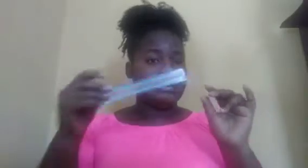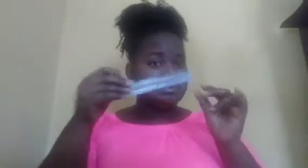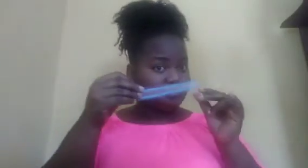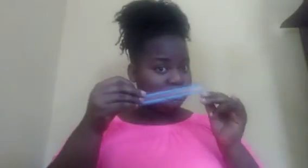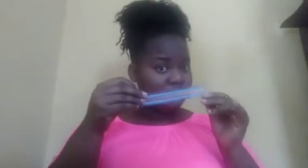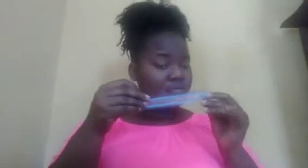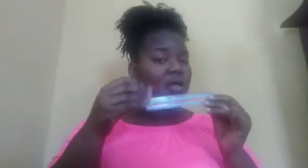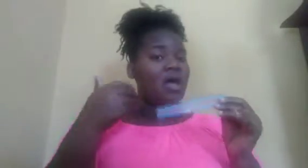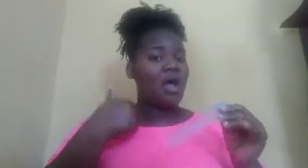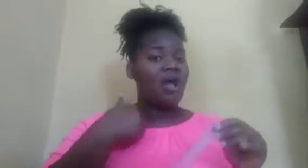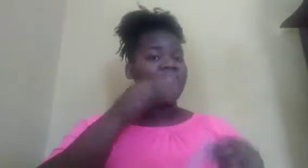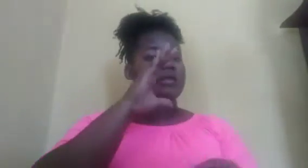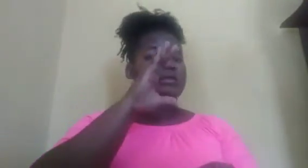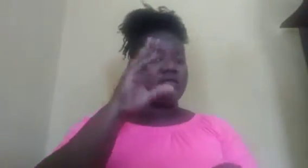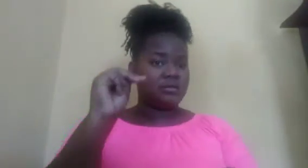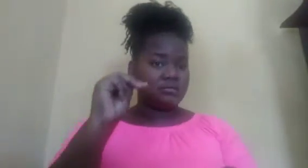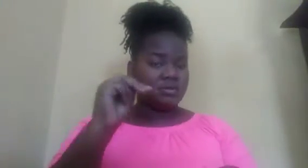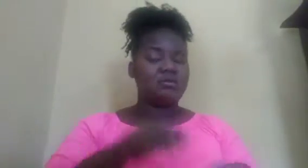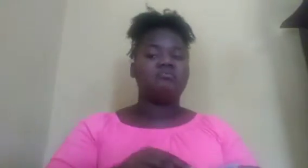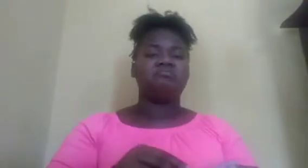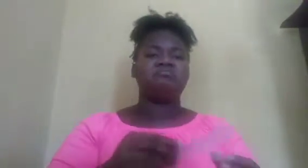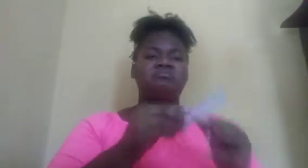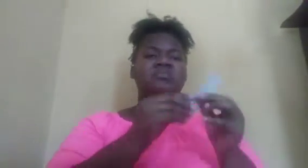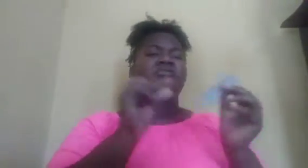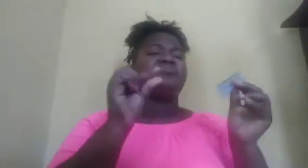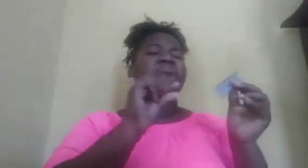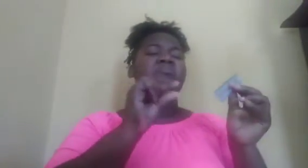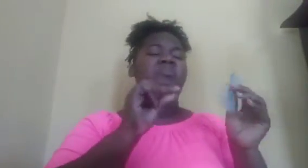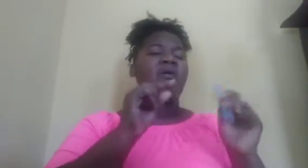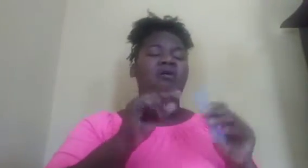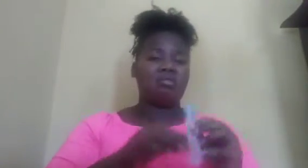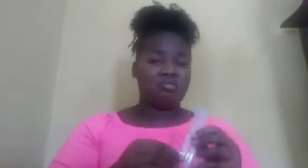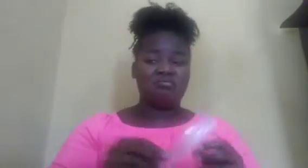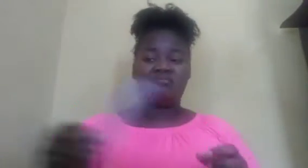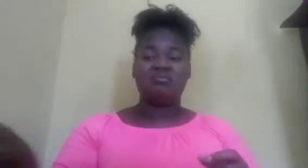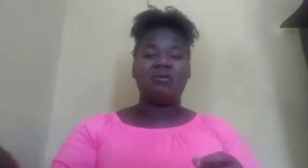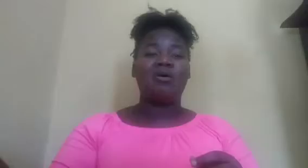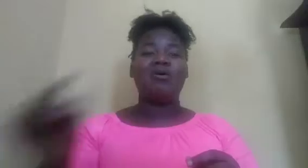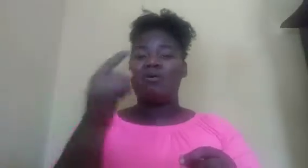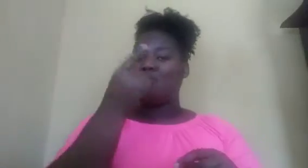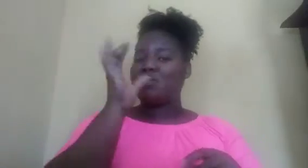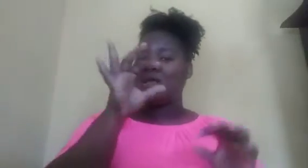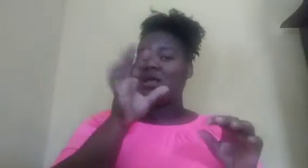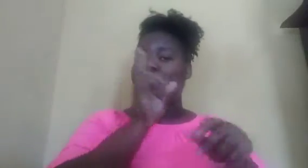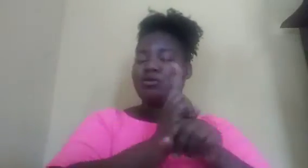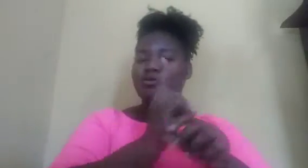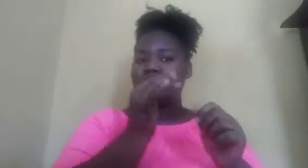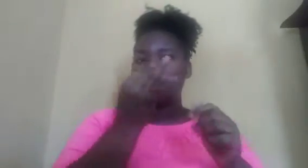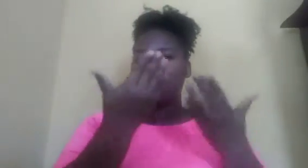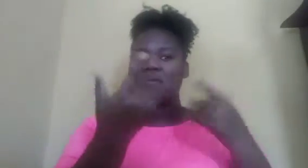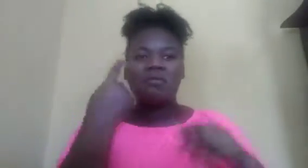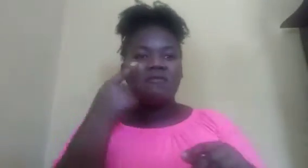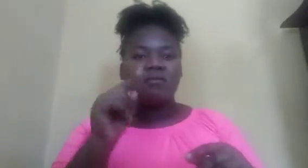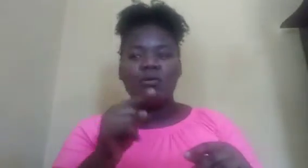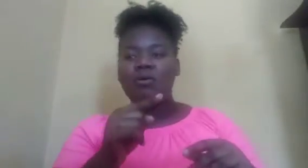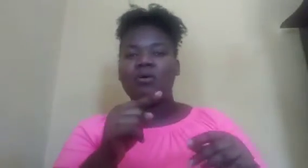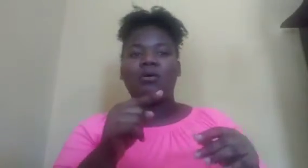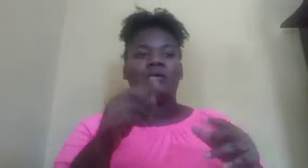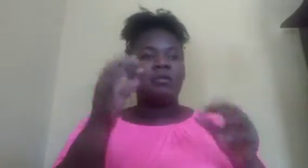But for some rulers like this one have centimeters. It is small, so it only can be used to measure like